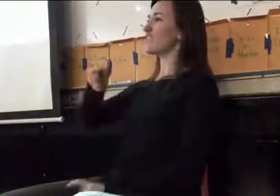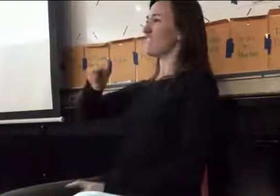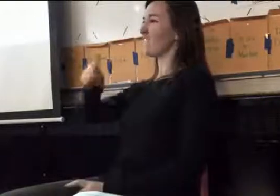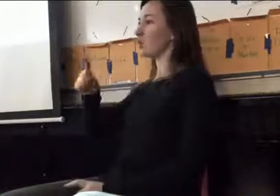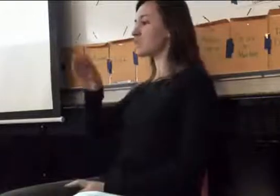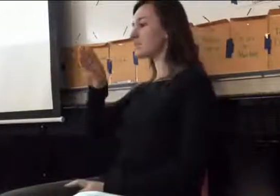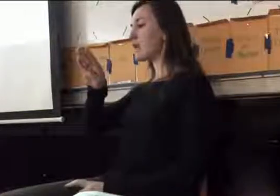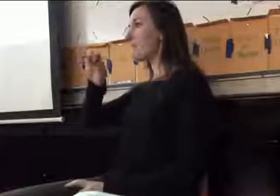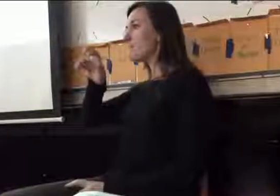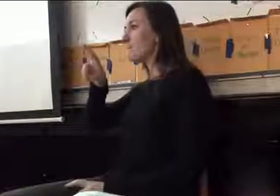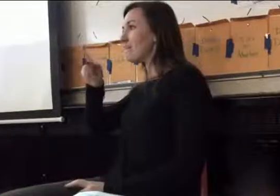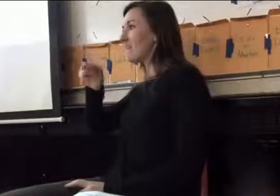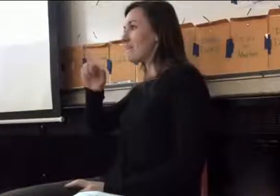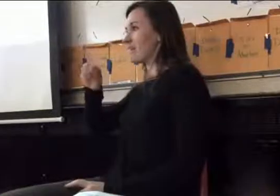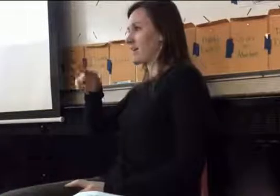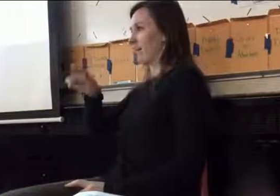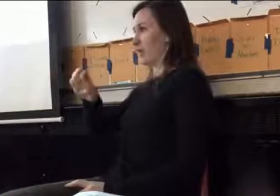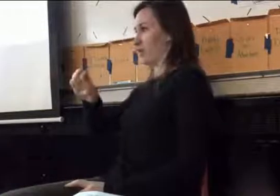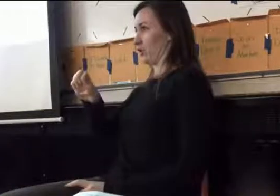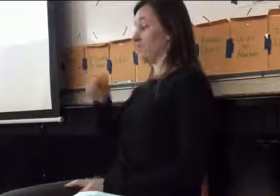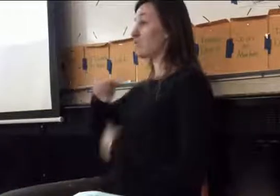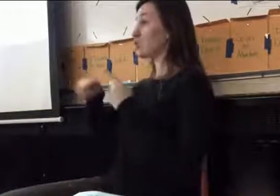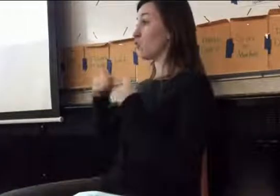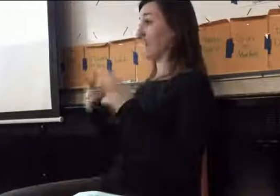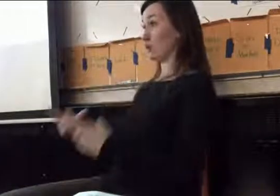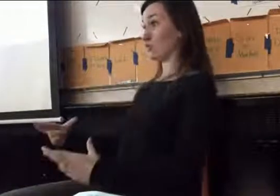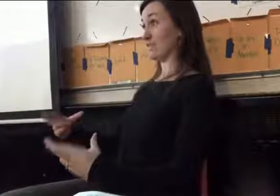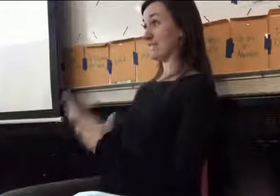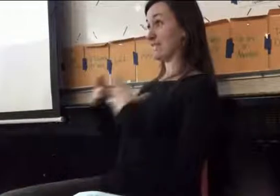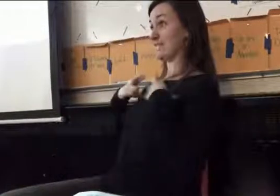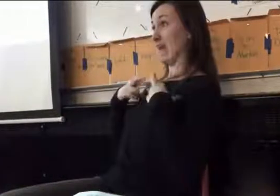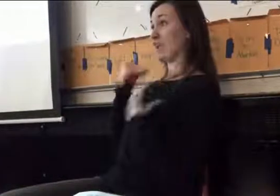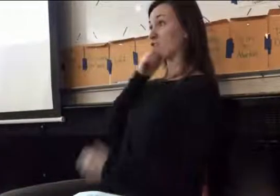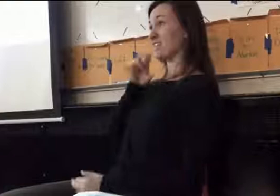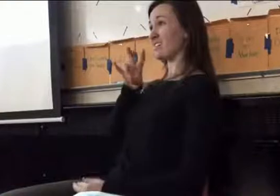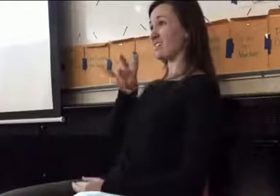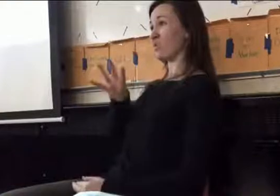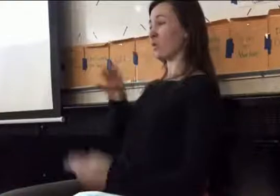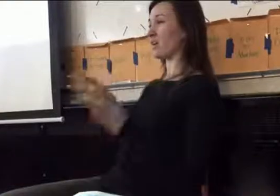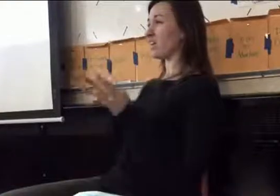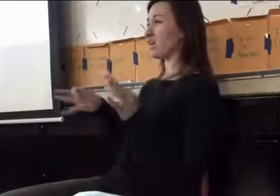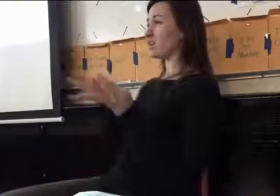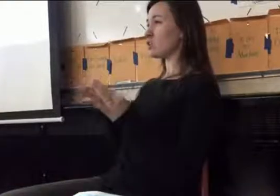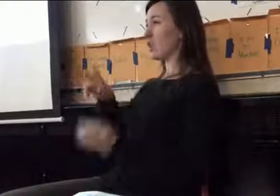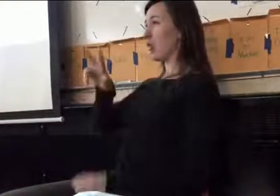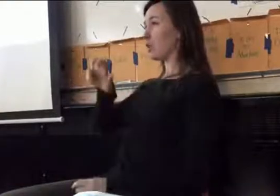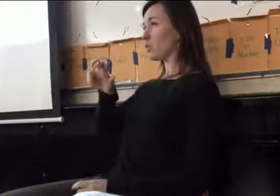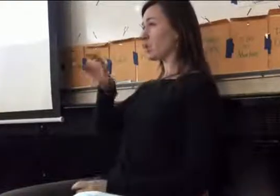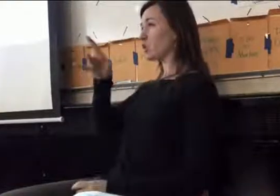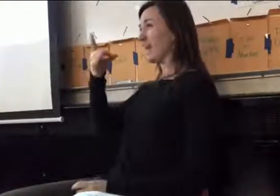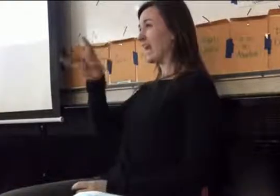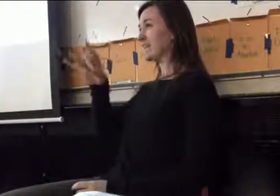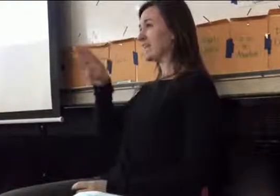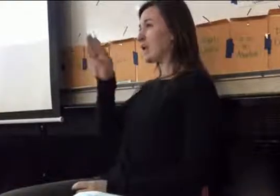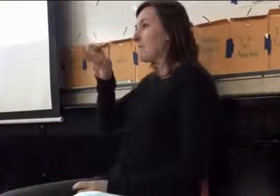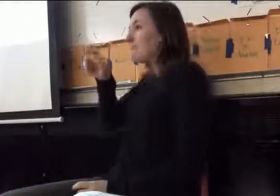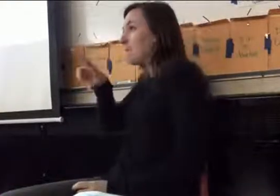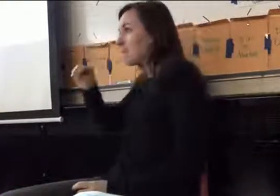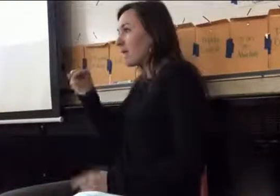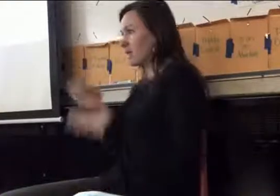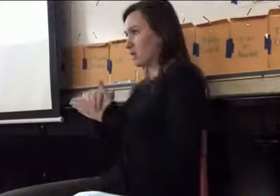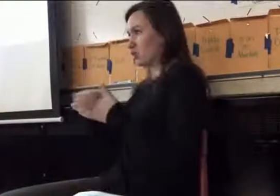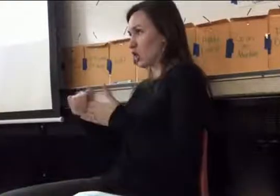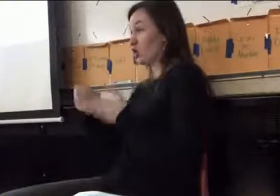billionaire. When he retires at the age of 74, he's worth about $318 billion. If you want to compare that